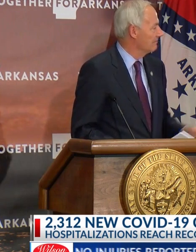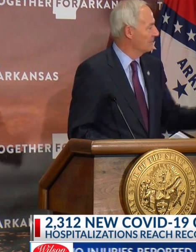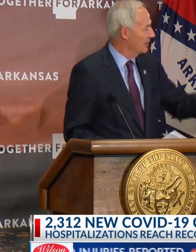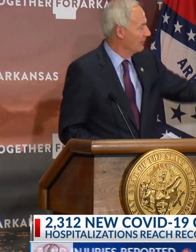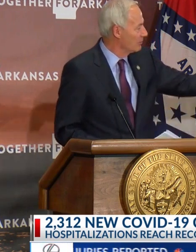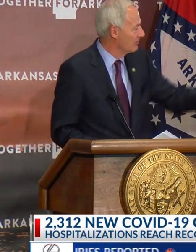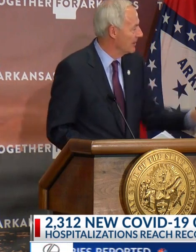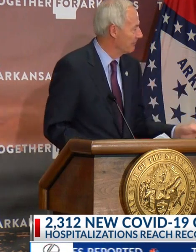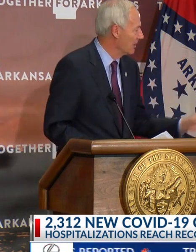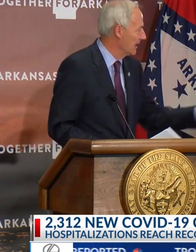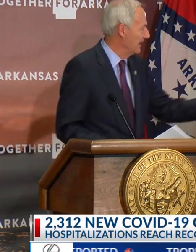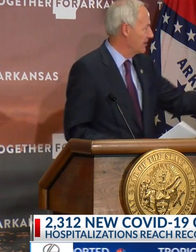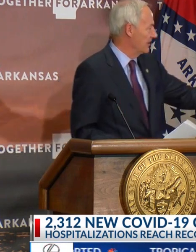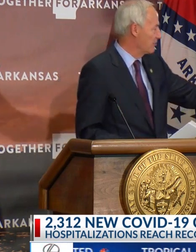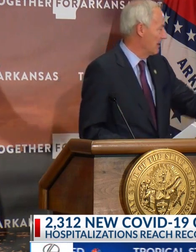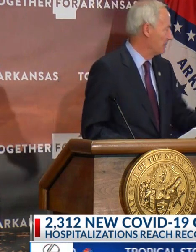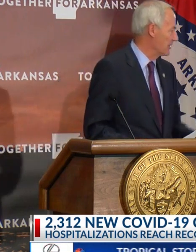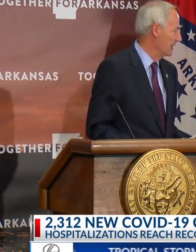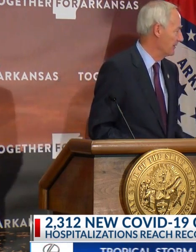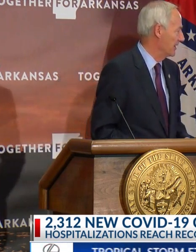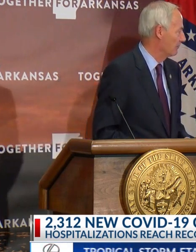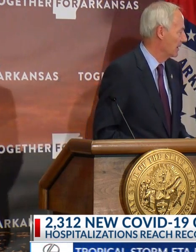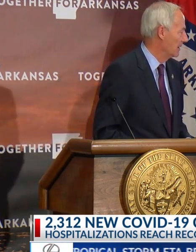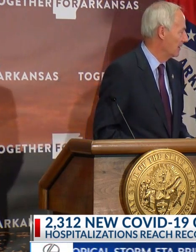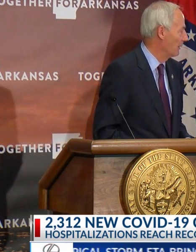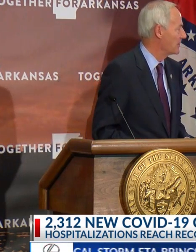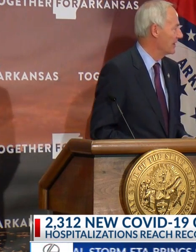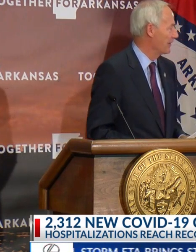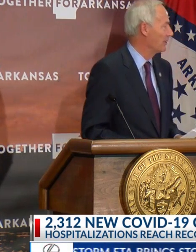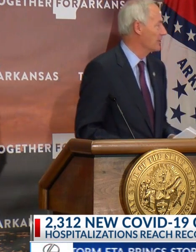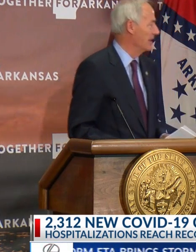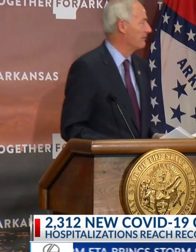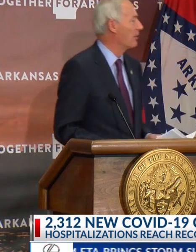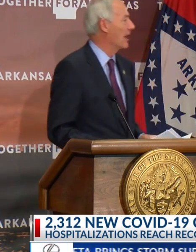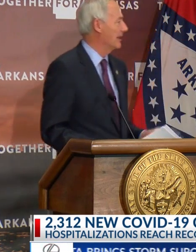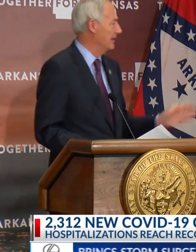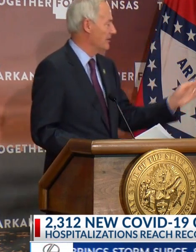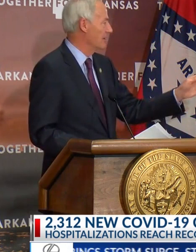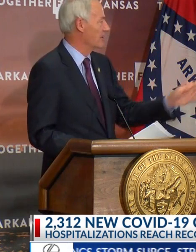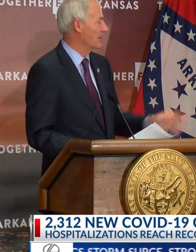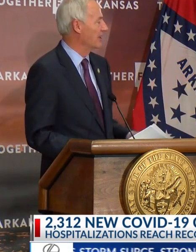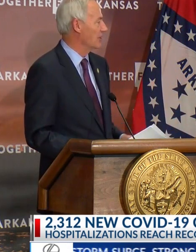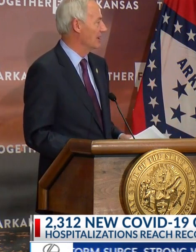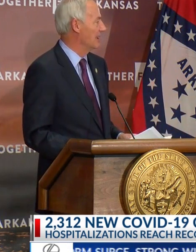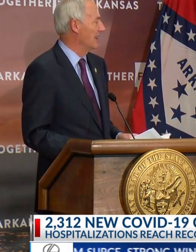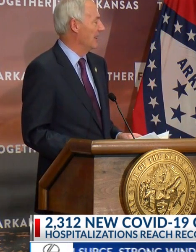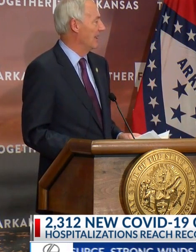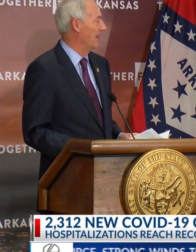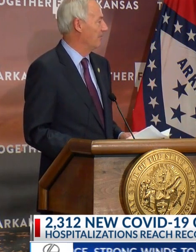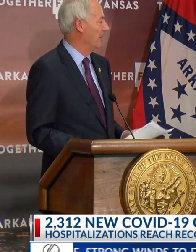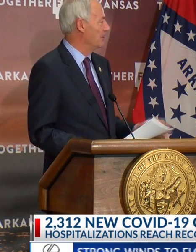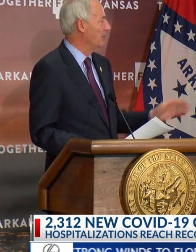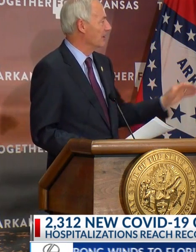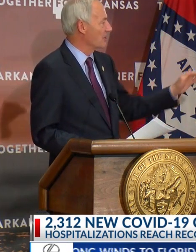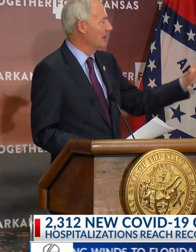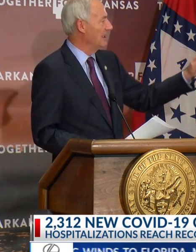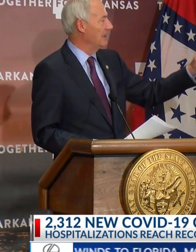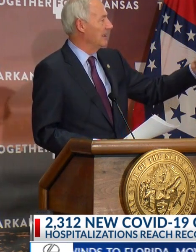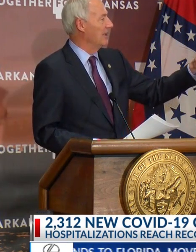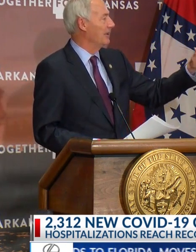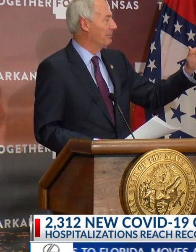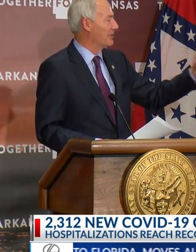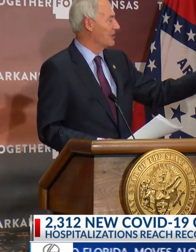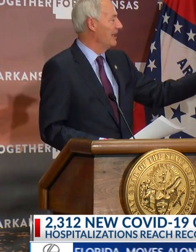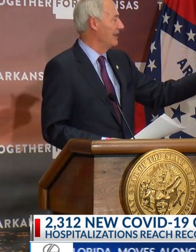know, those are different days that's represented there. Wednesday, Thursday, and Friday is the distinction. But you can